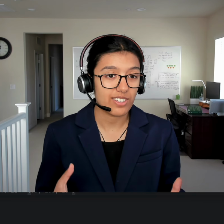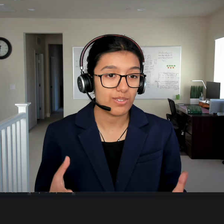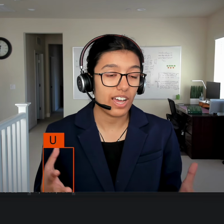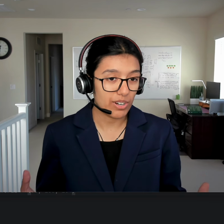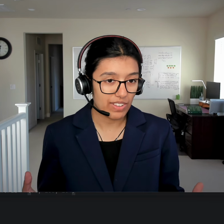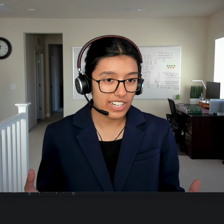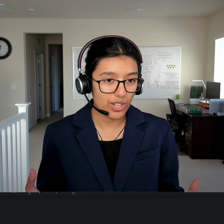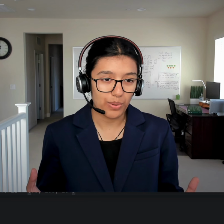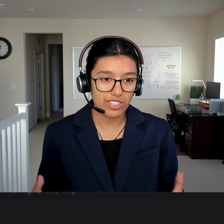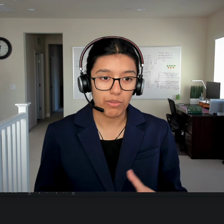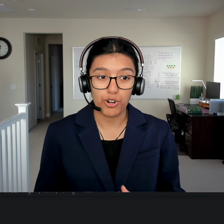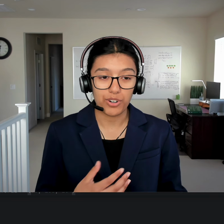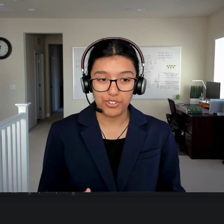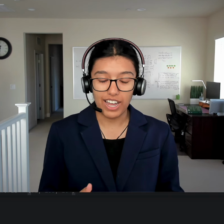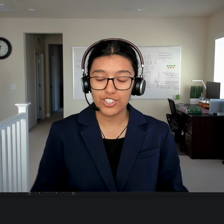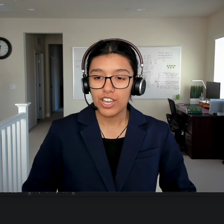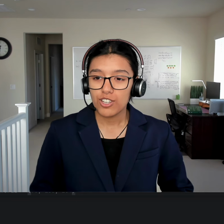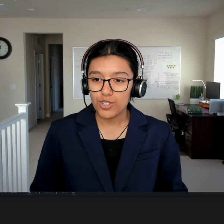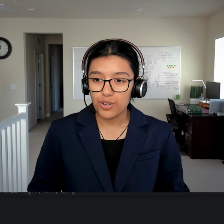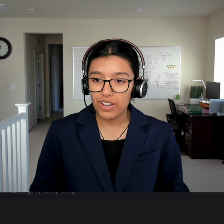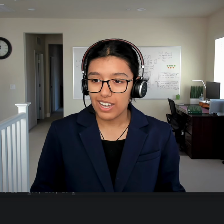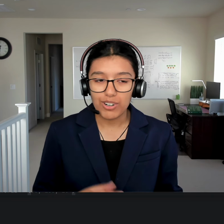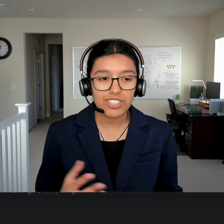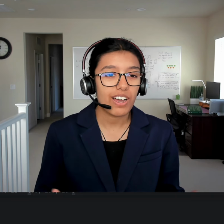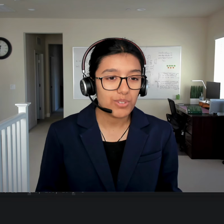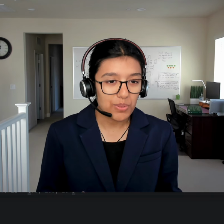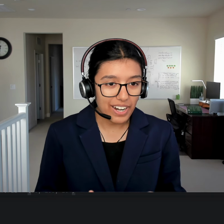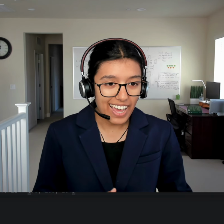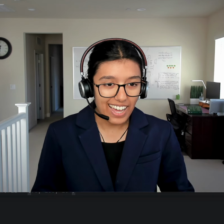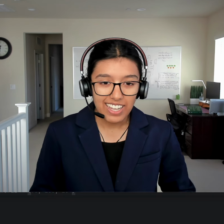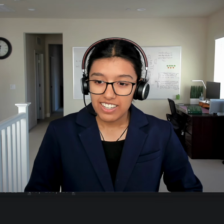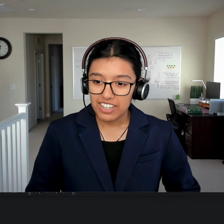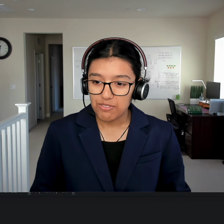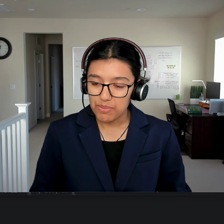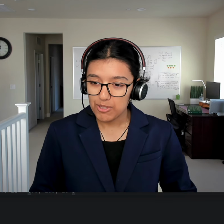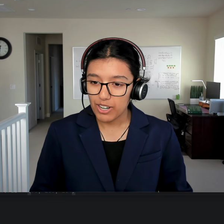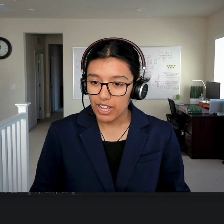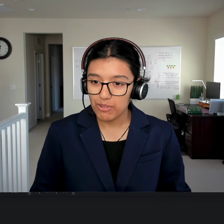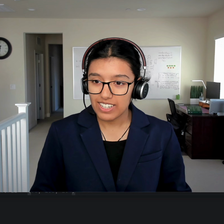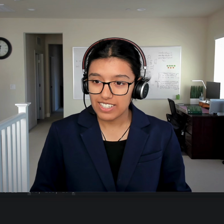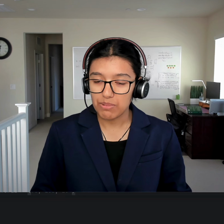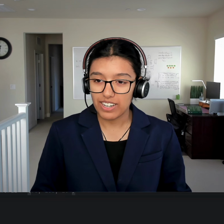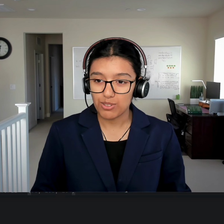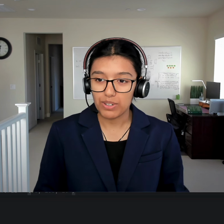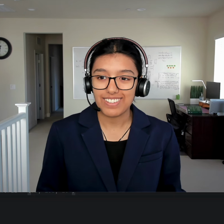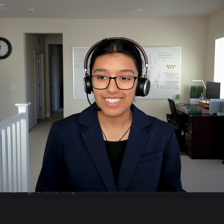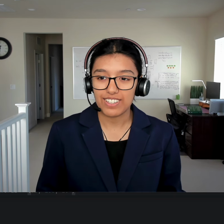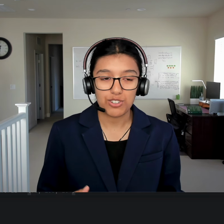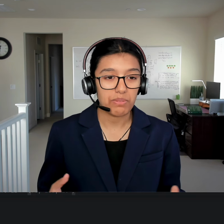data as I would have liked. Otherwise, the model would have crashed. So I worked around with what I had. And for the most part, I would say